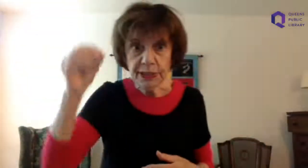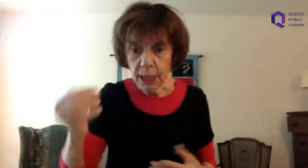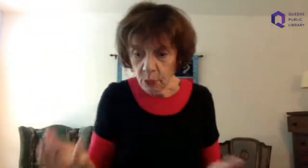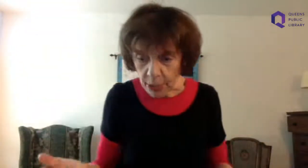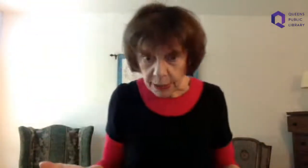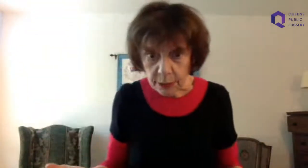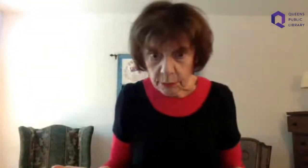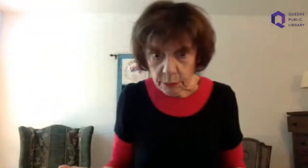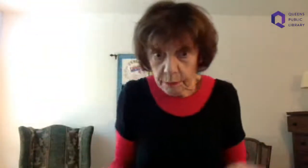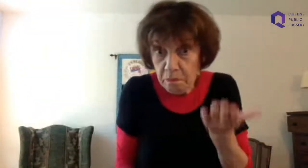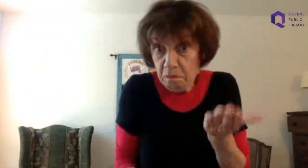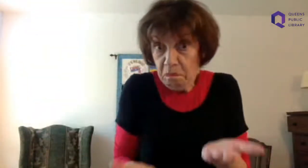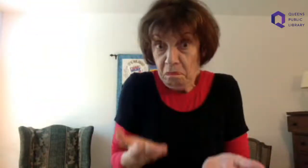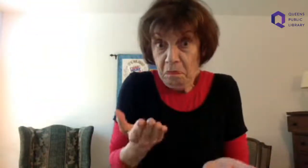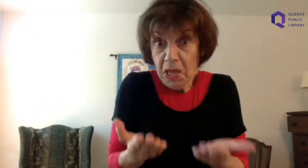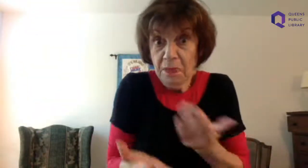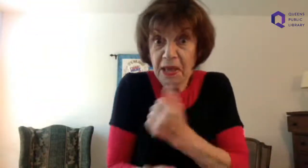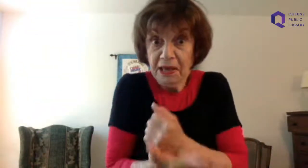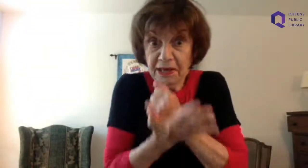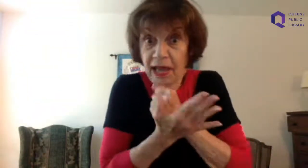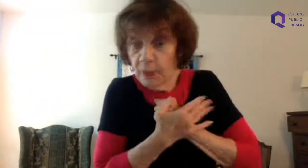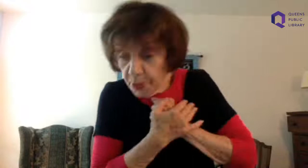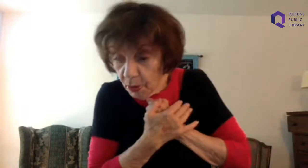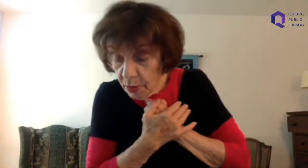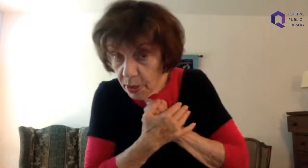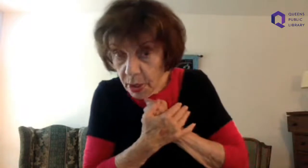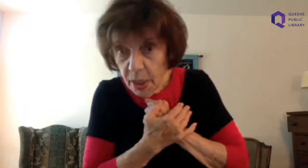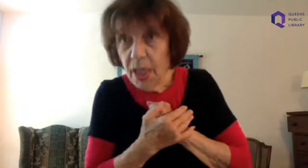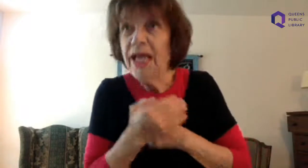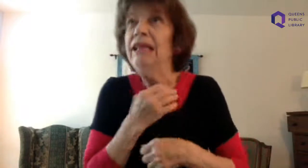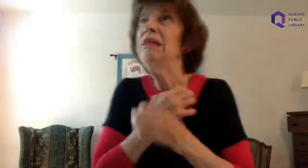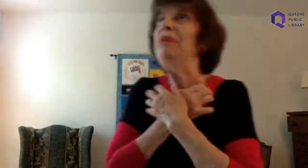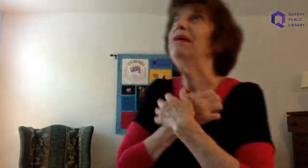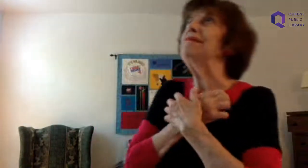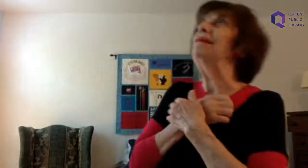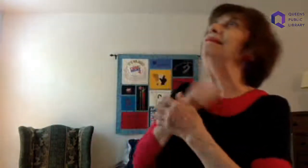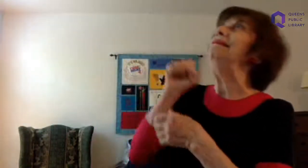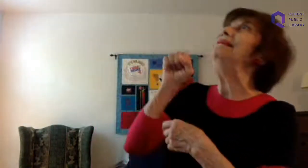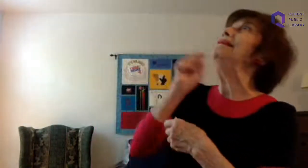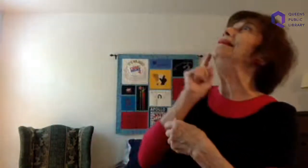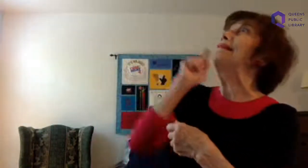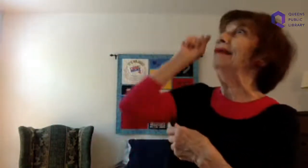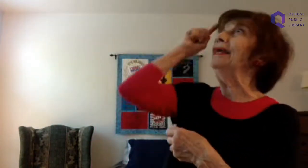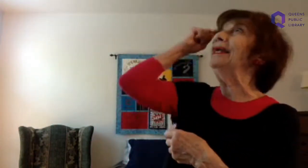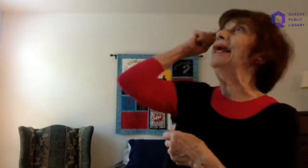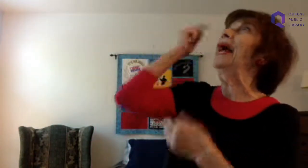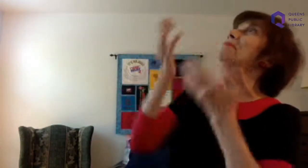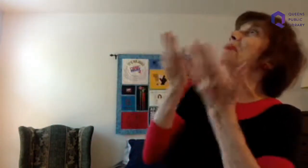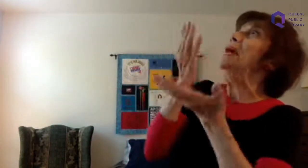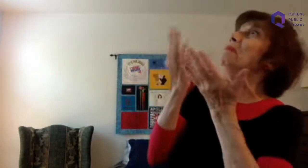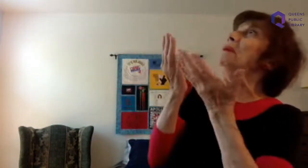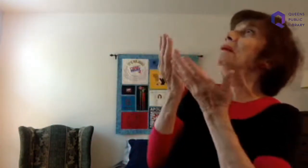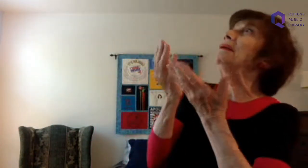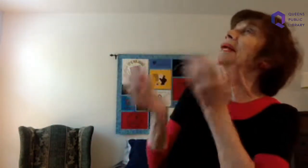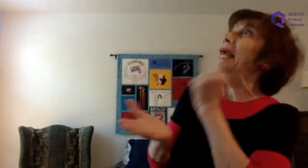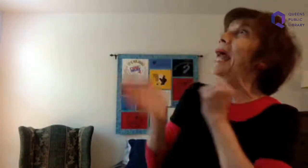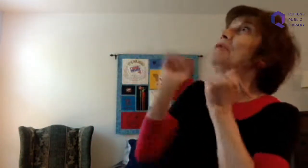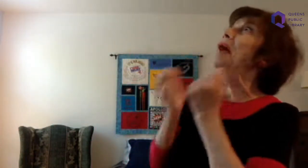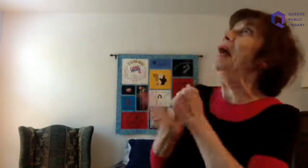said, "Well, maybe I can help you." The bear said, "You think you can, maybe? Can you help